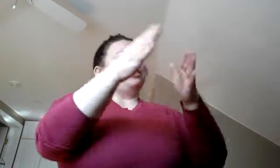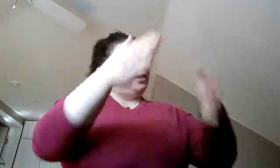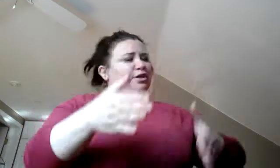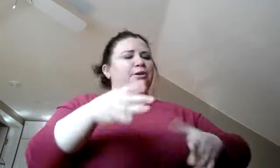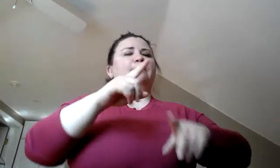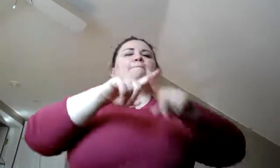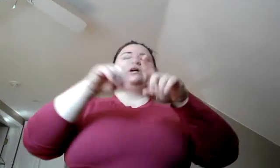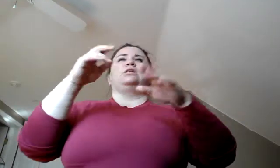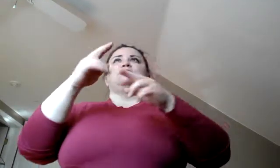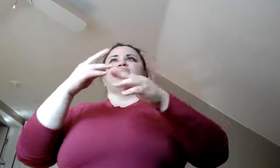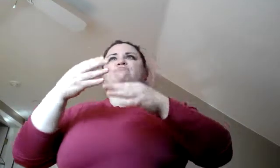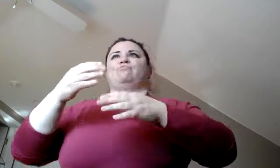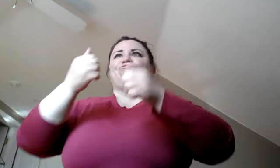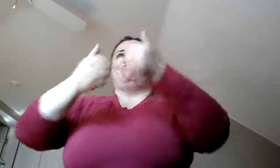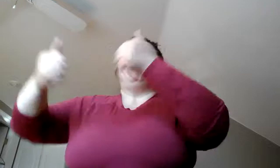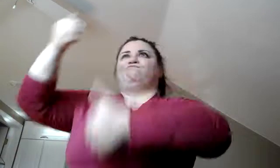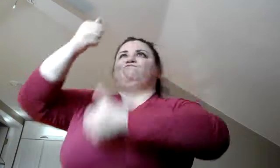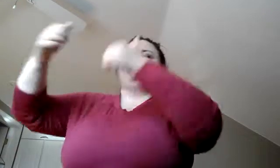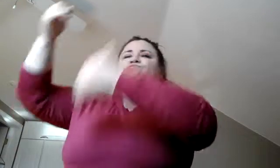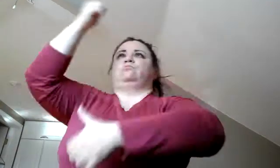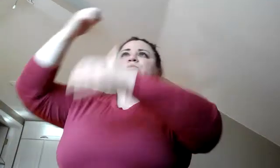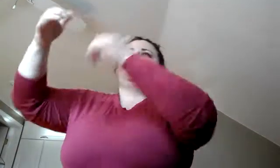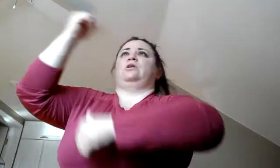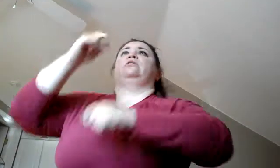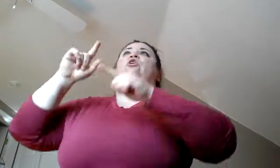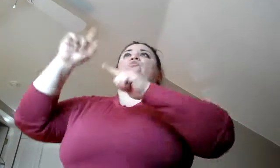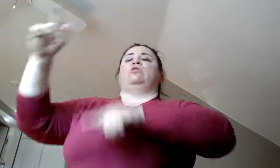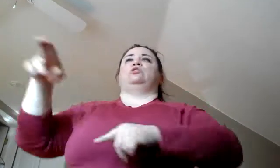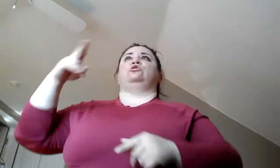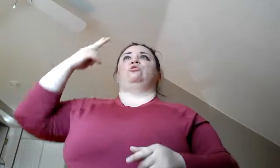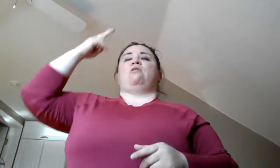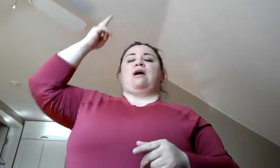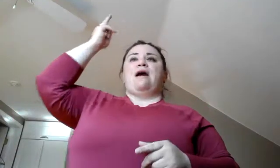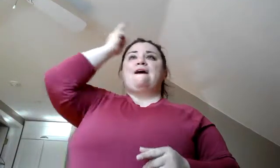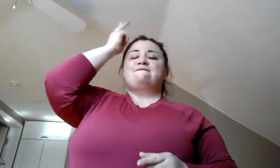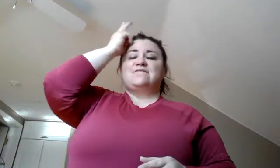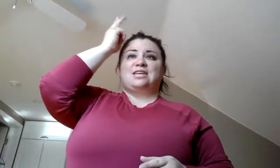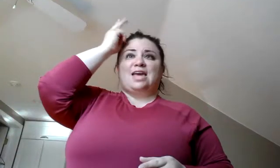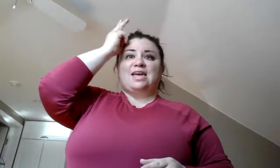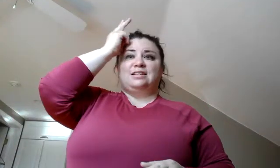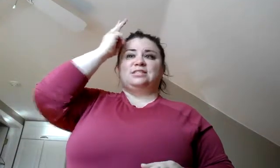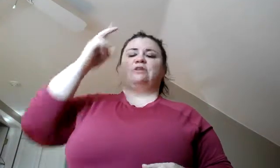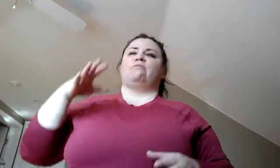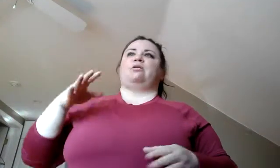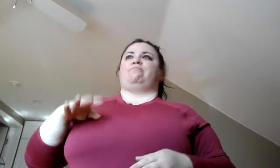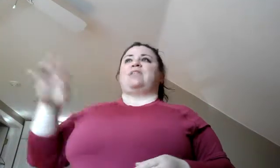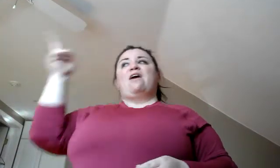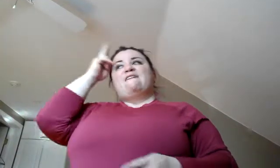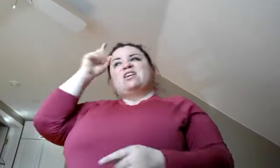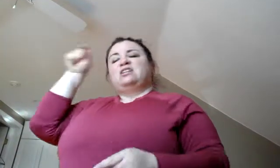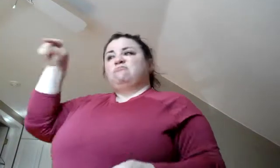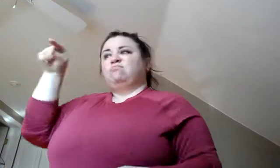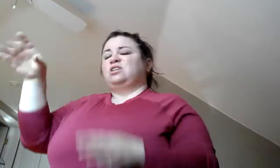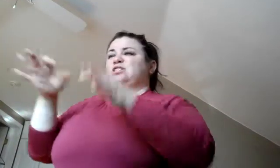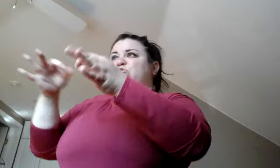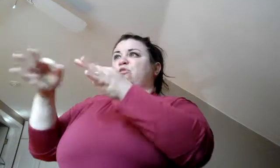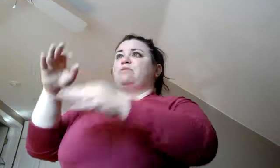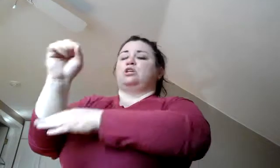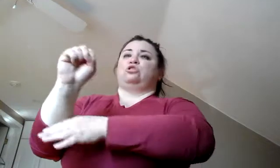coming, are going to Afghanistan. And Afghanistan is described as the Soviet Union's Vietnam.